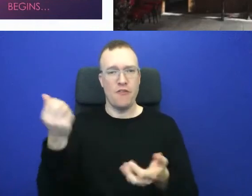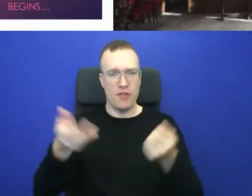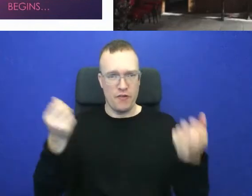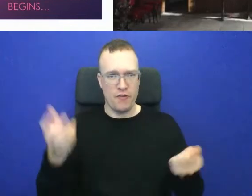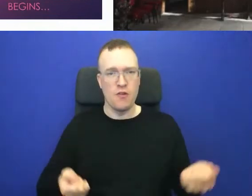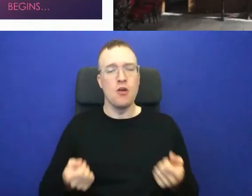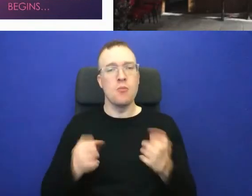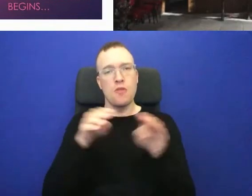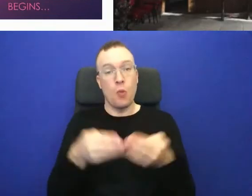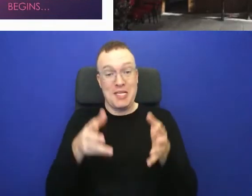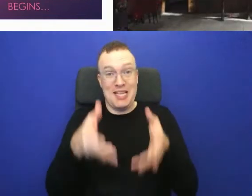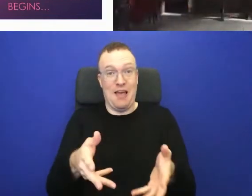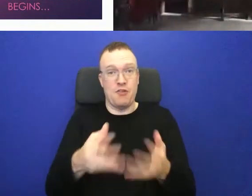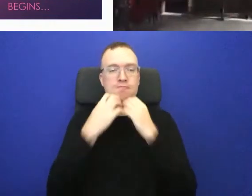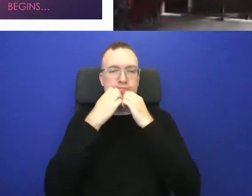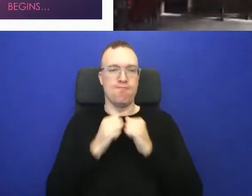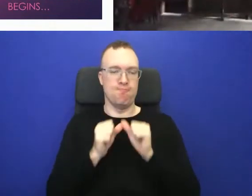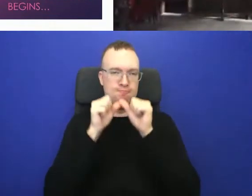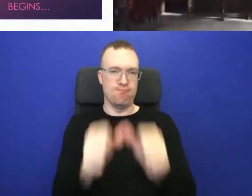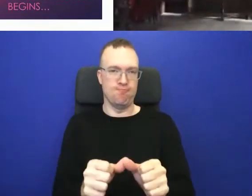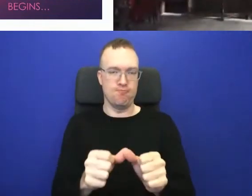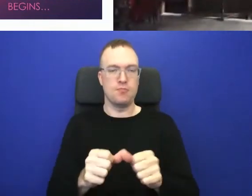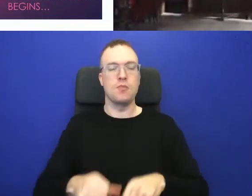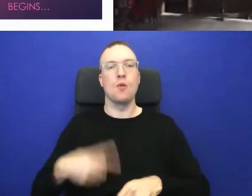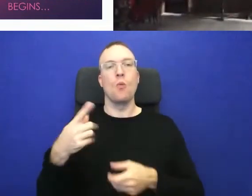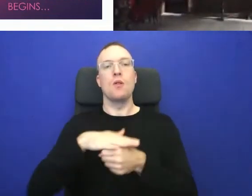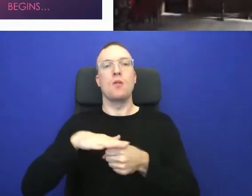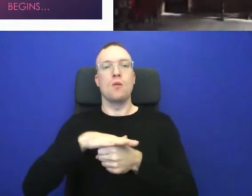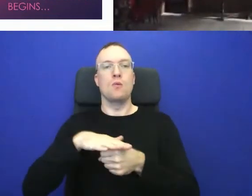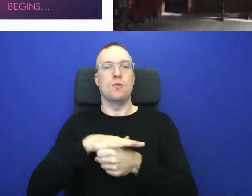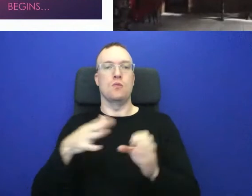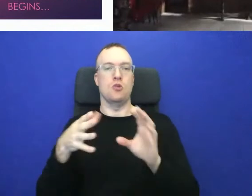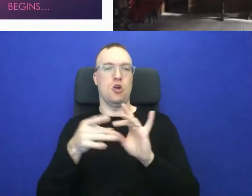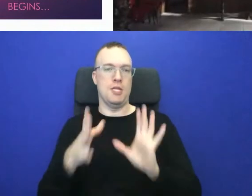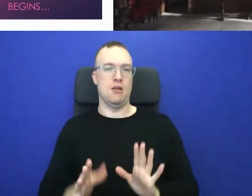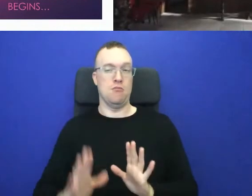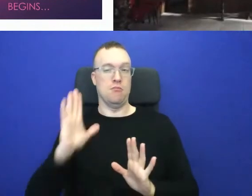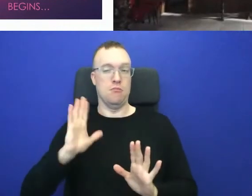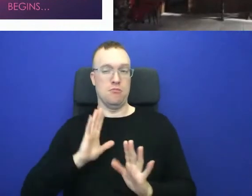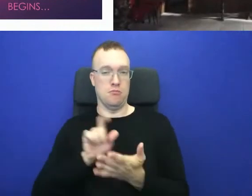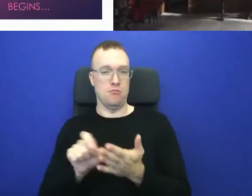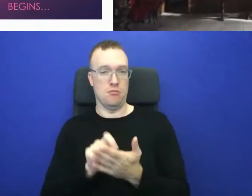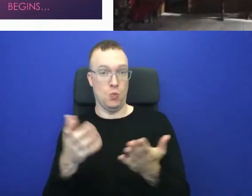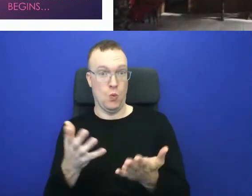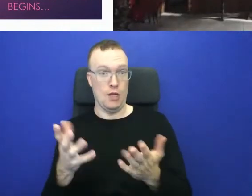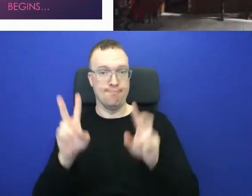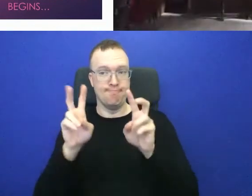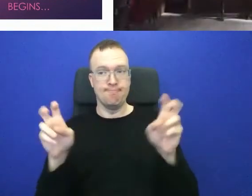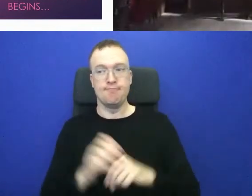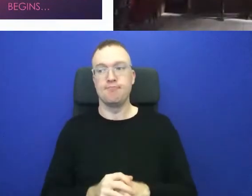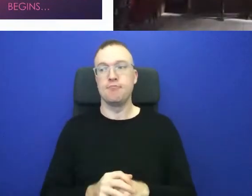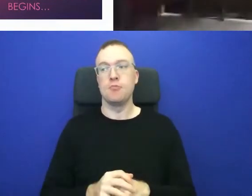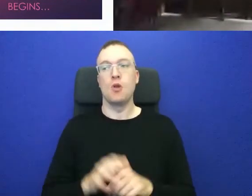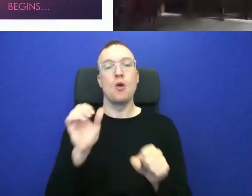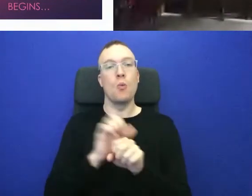was left. One local commentator at the time said, quote, "Workmen were trained to